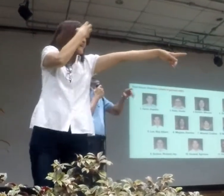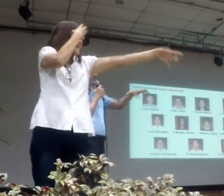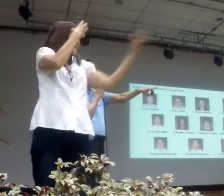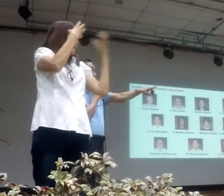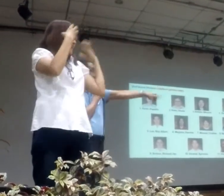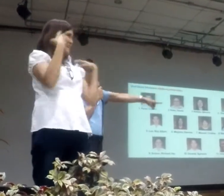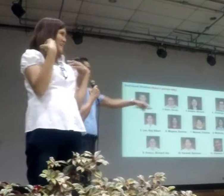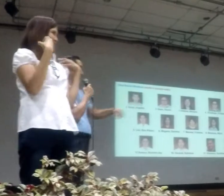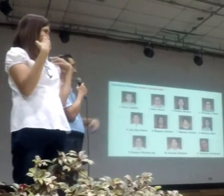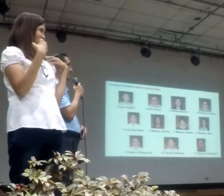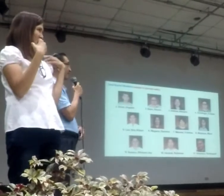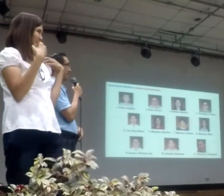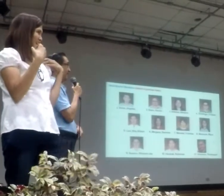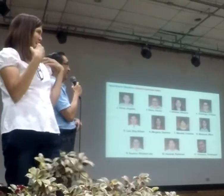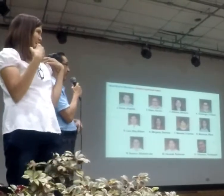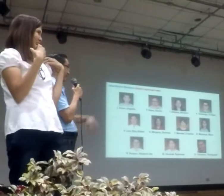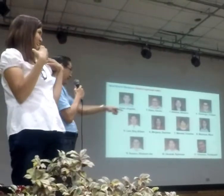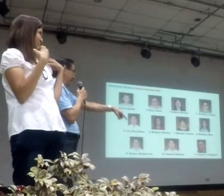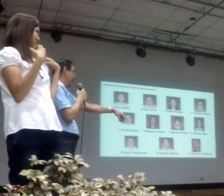Ray.